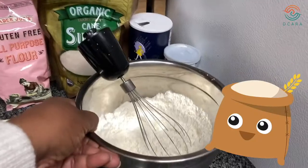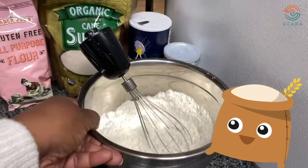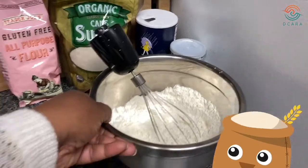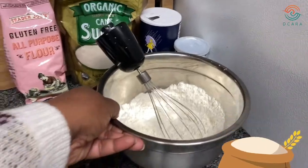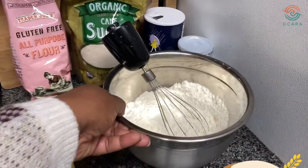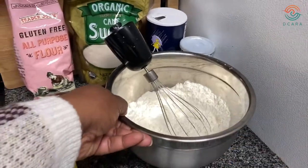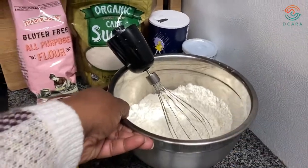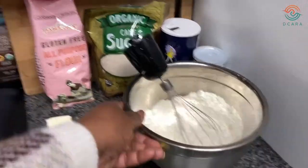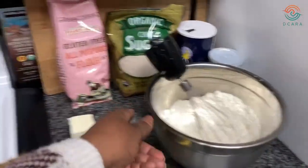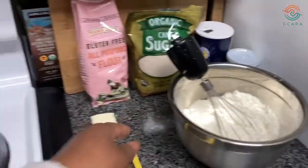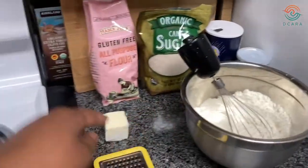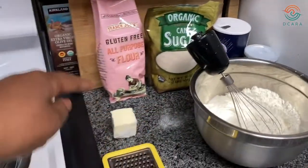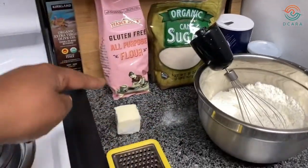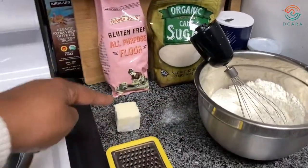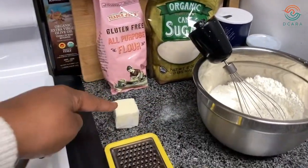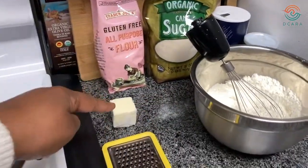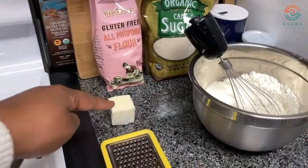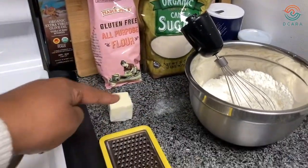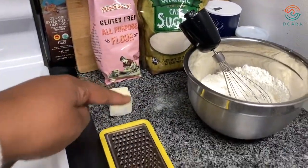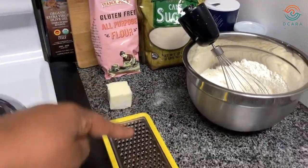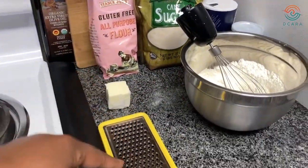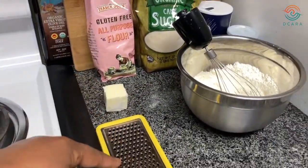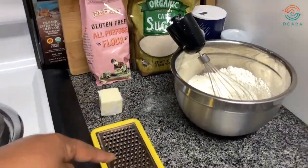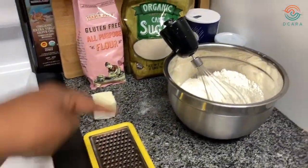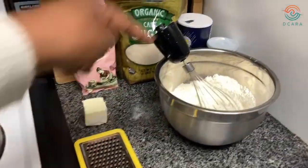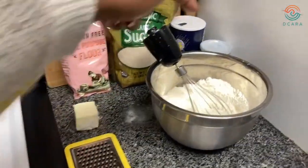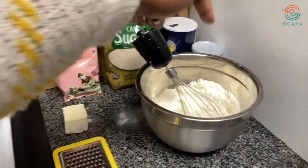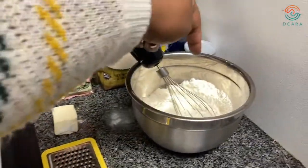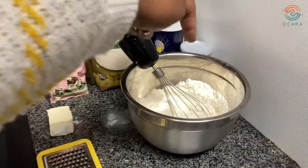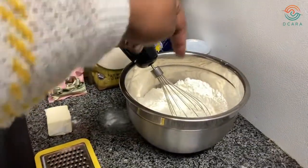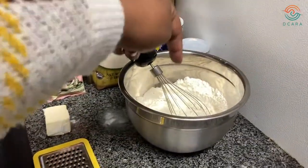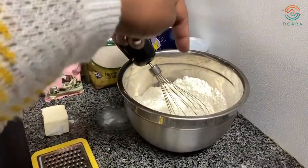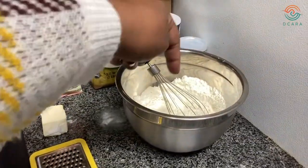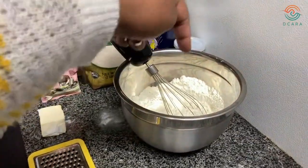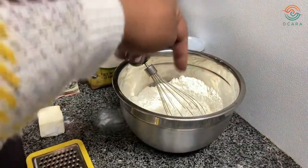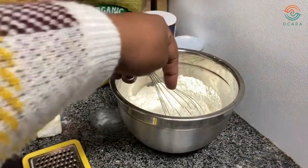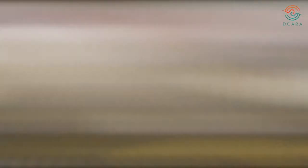You'll also need butter and a cheese grater, and the butter will be added in.